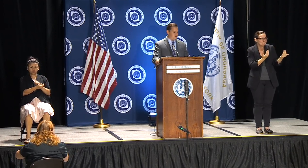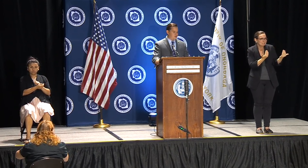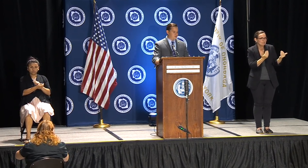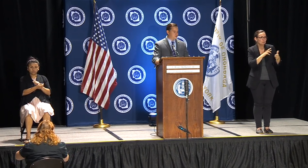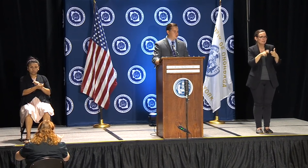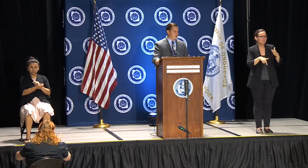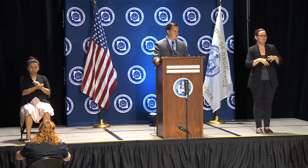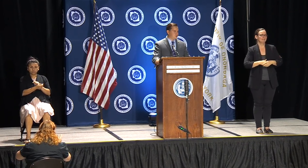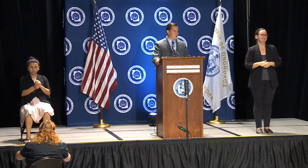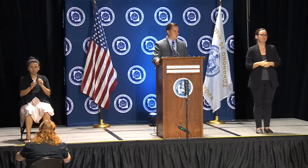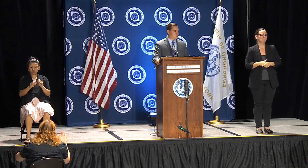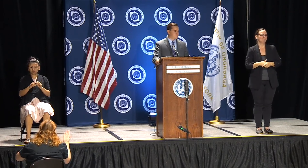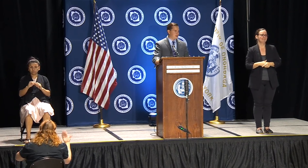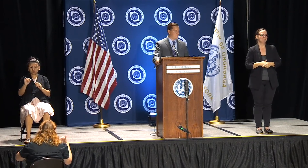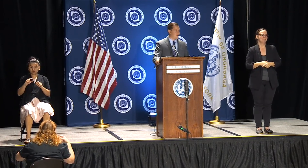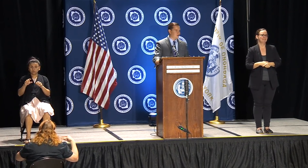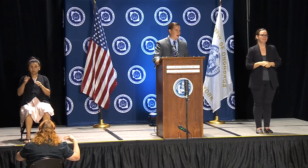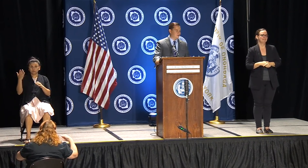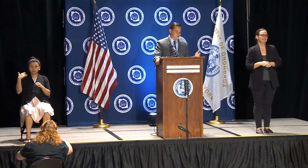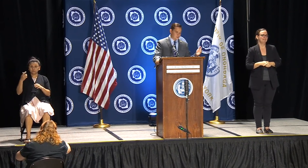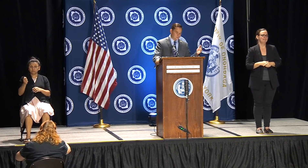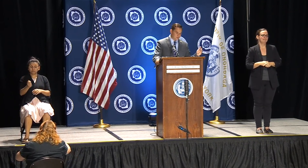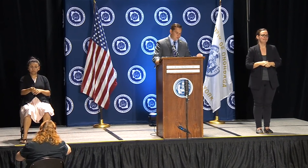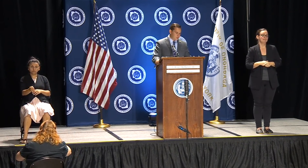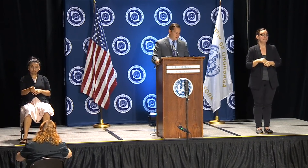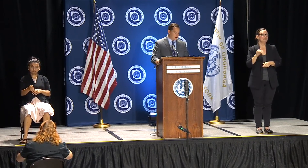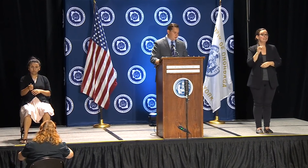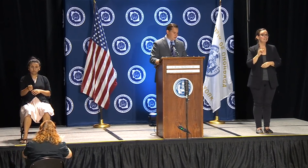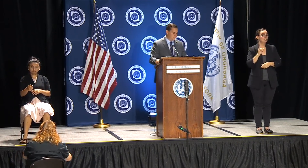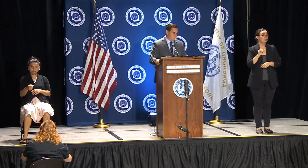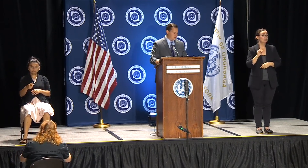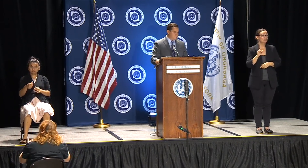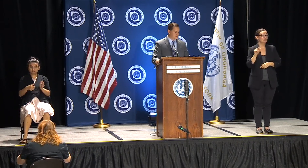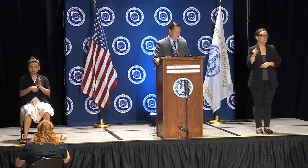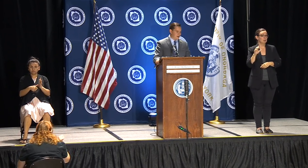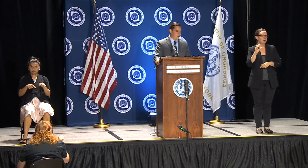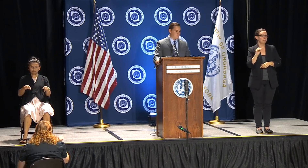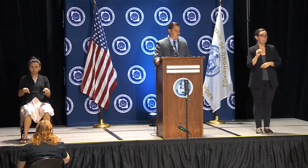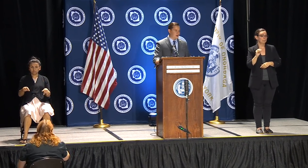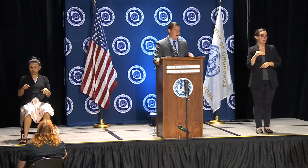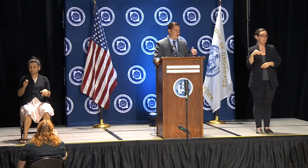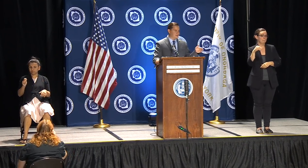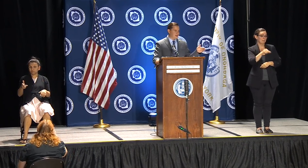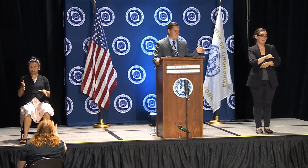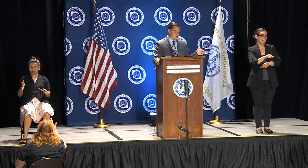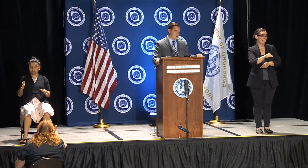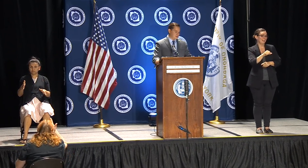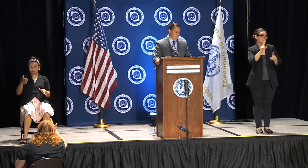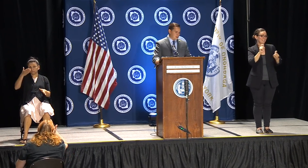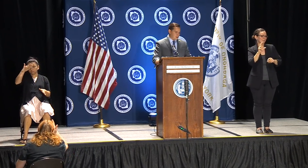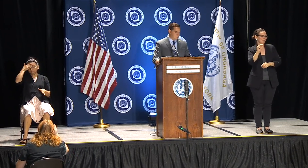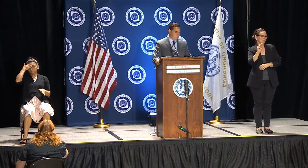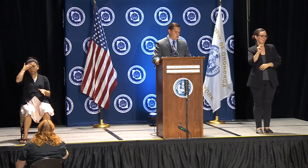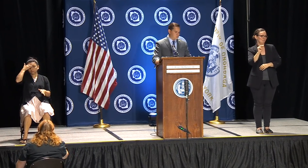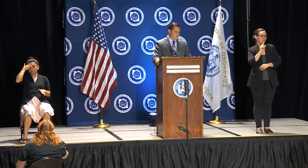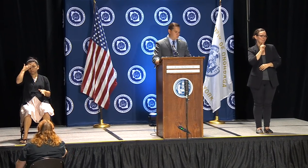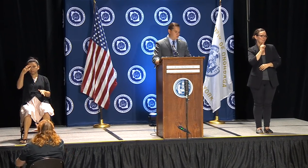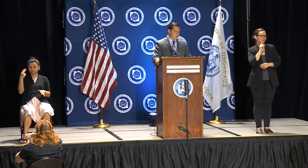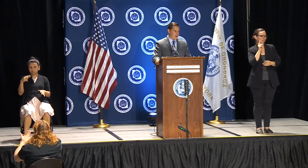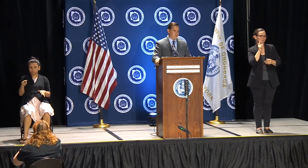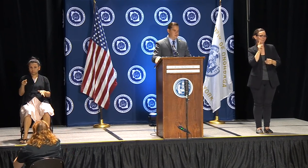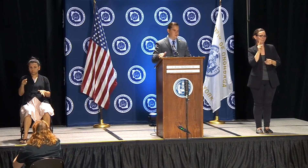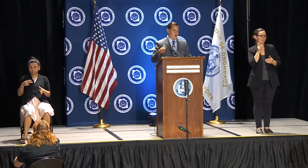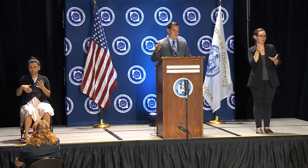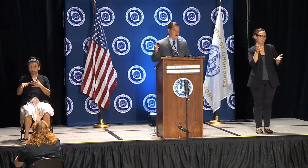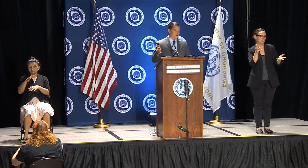insurance was covering these tests for a long period of time. Now they're not. So they only cover the symptomatic or direct contacts. So